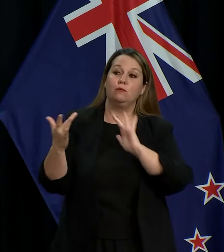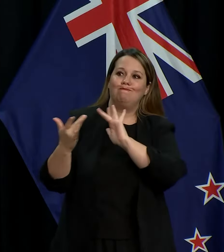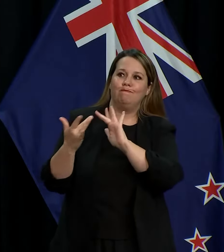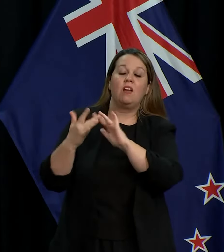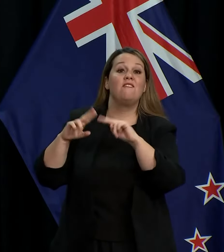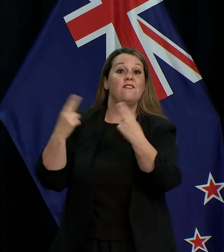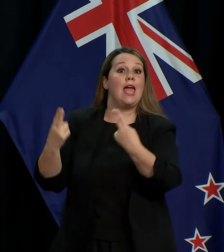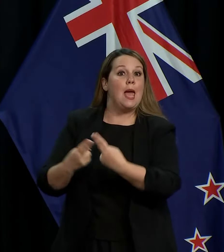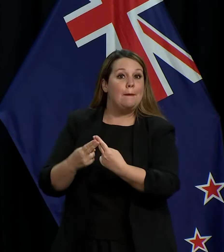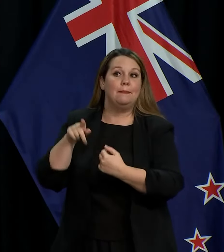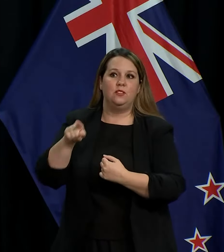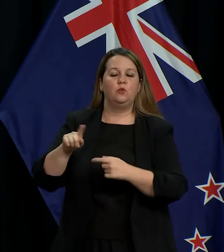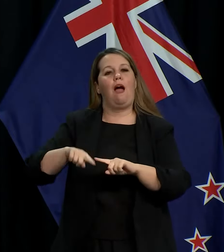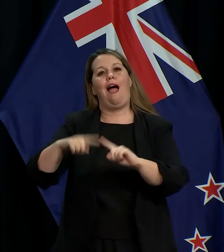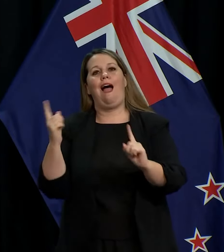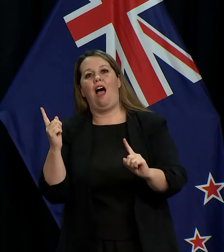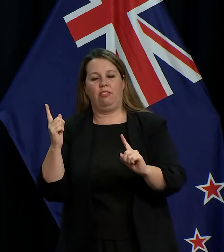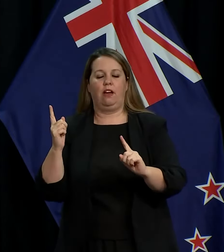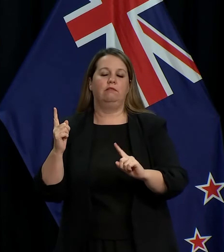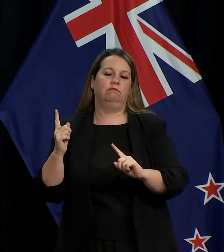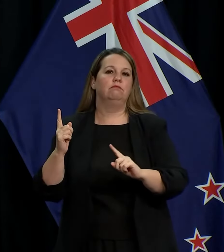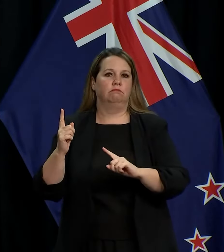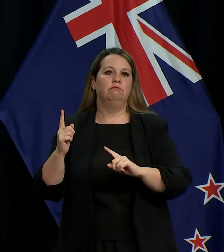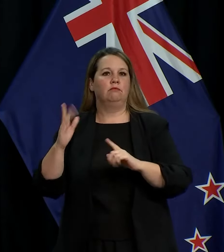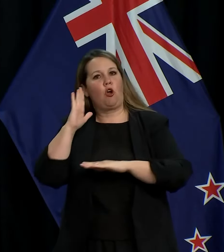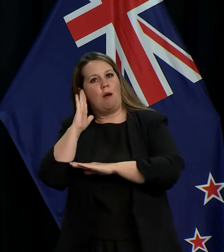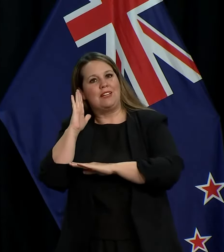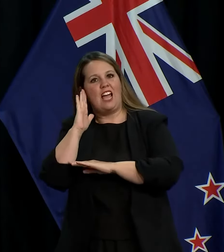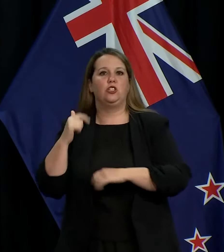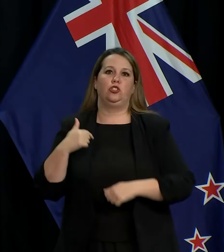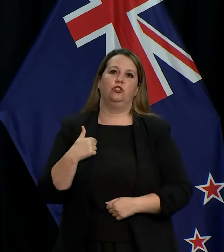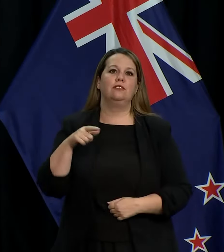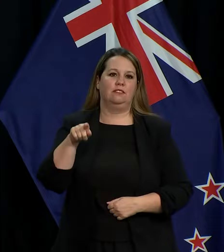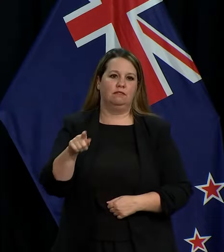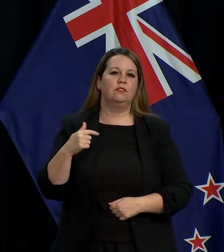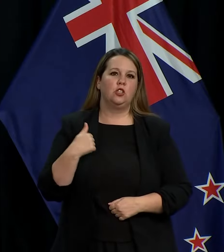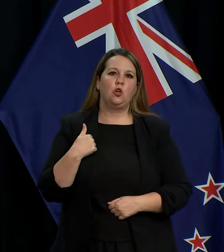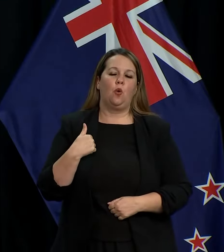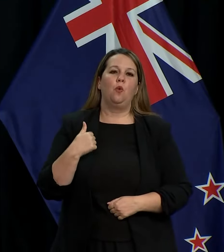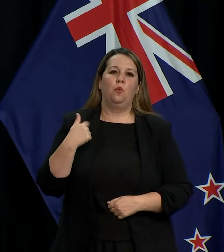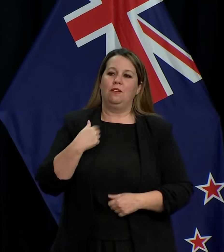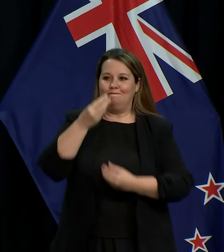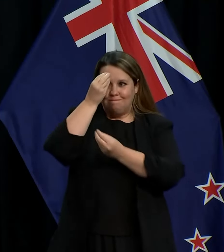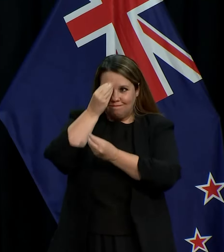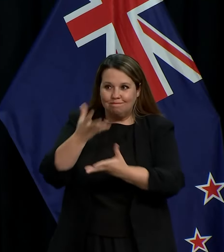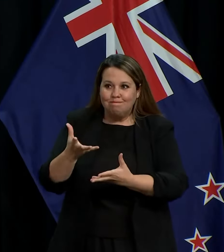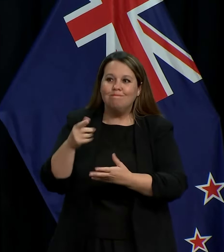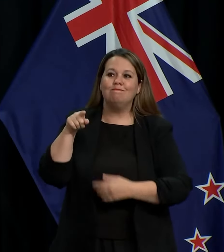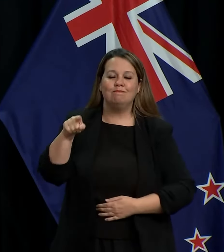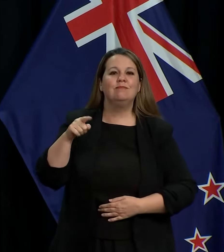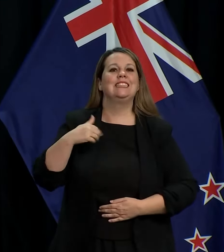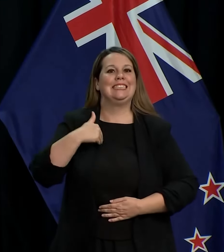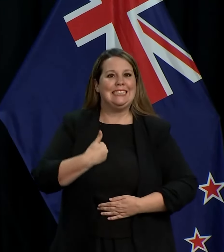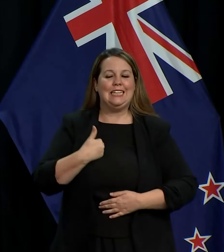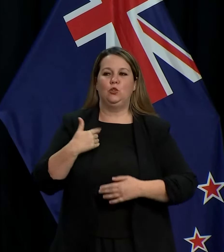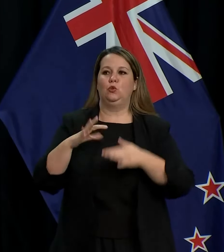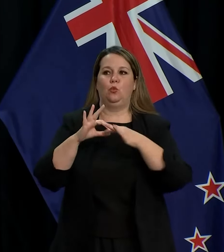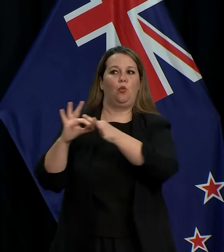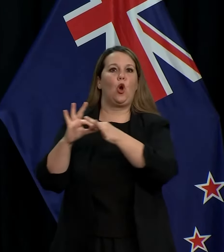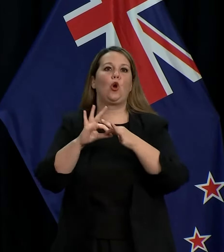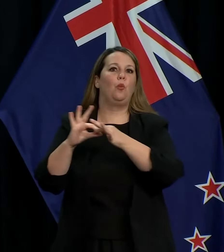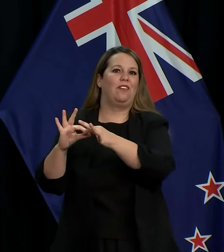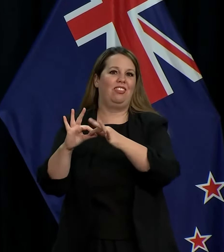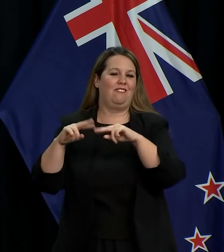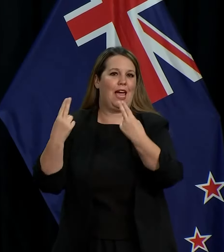been removed. There was notice given that they would need to work through that process with family, and they do need to do that